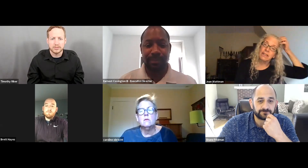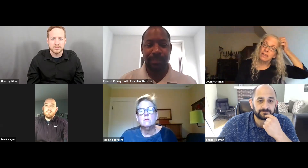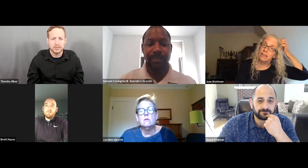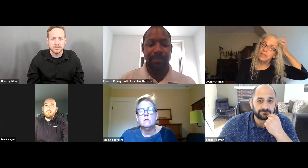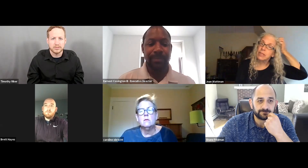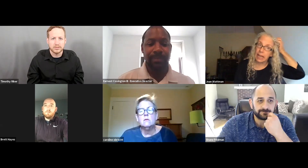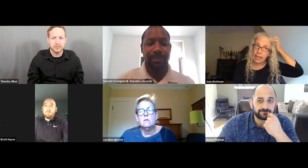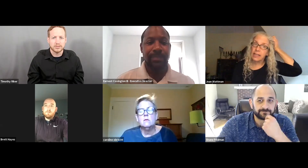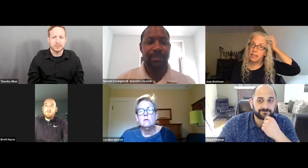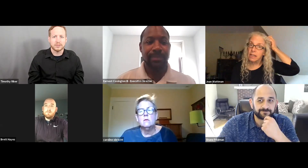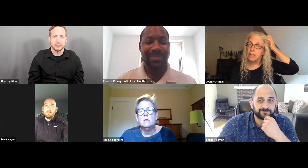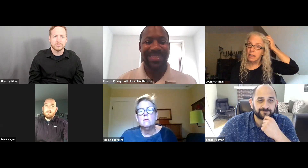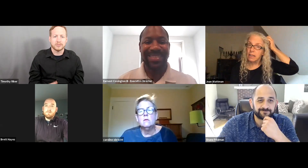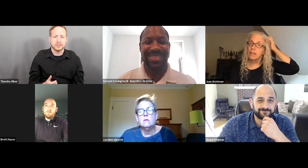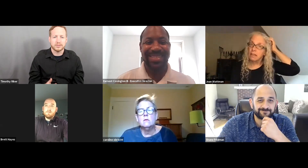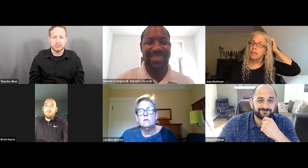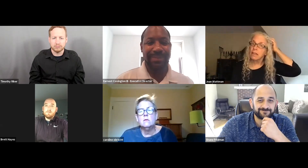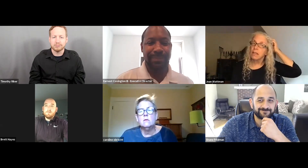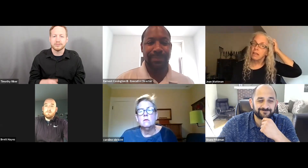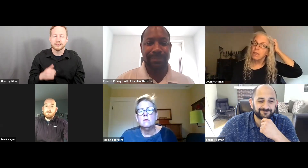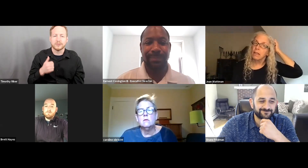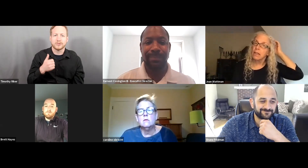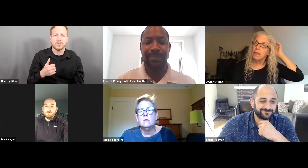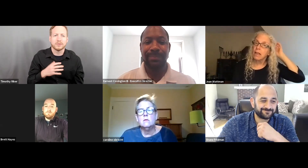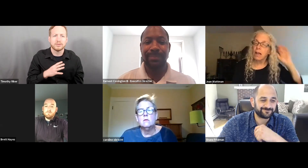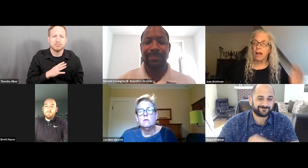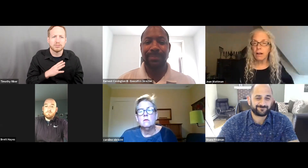Yes. Tim's saying yes.